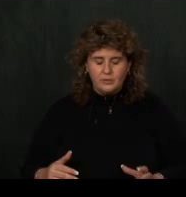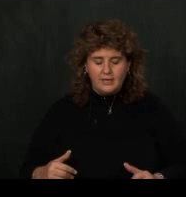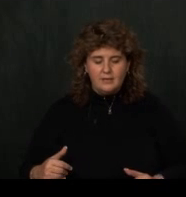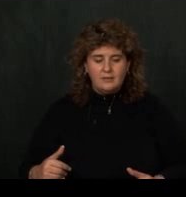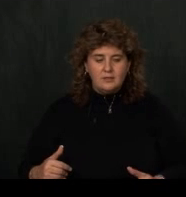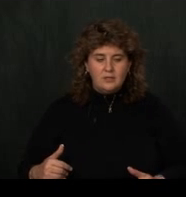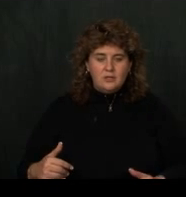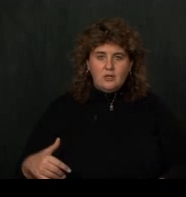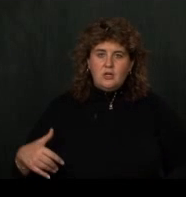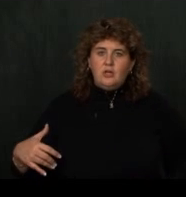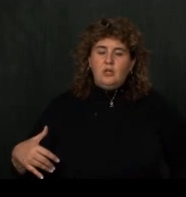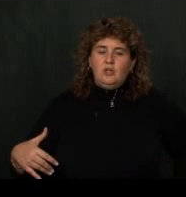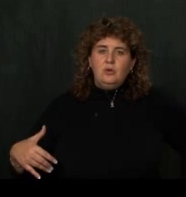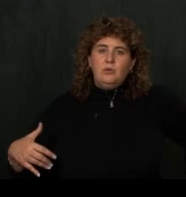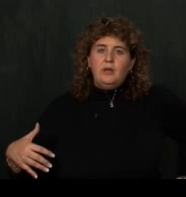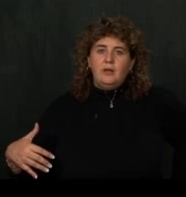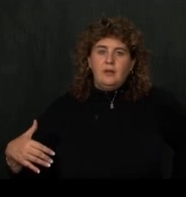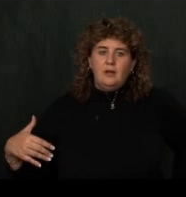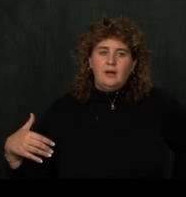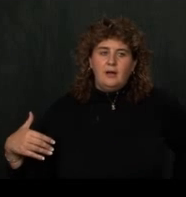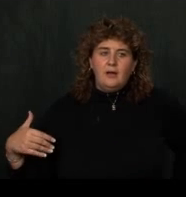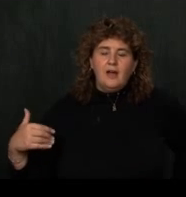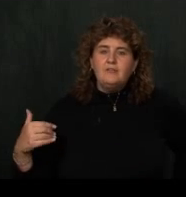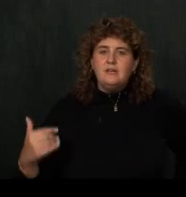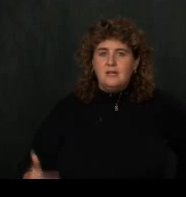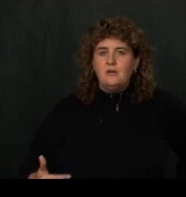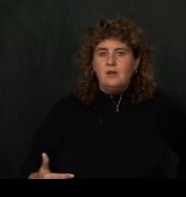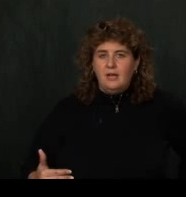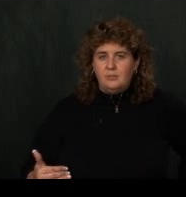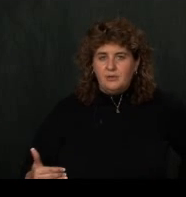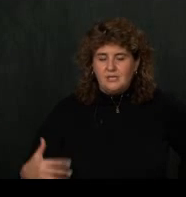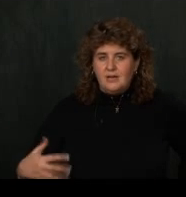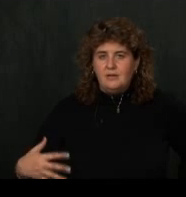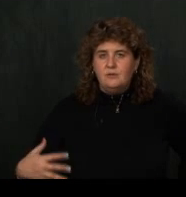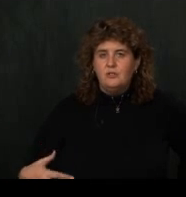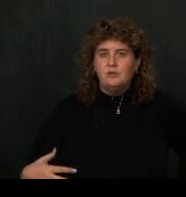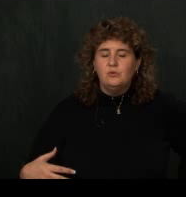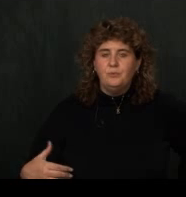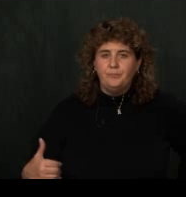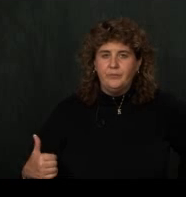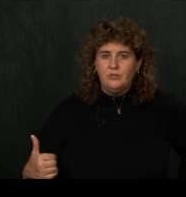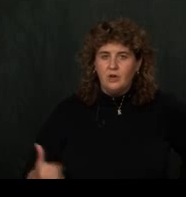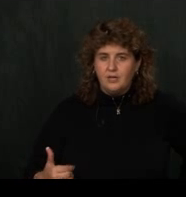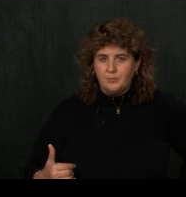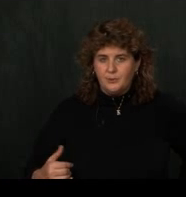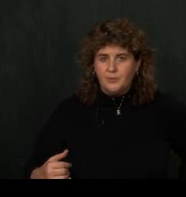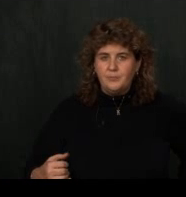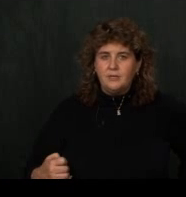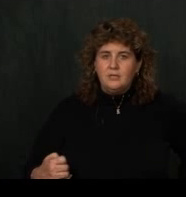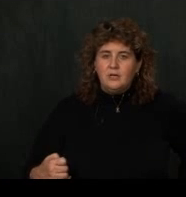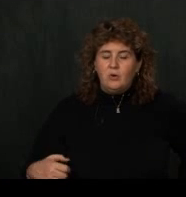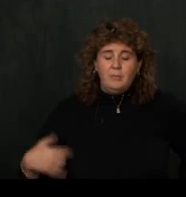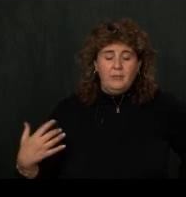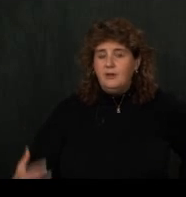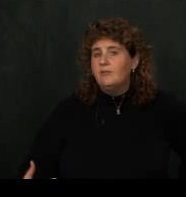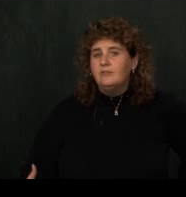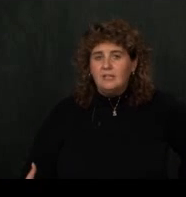okay? You have a neonate presenting to the hospital, or maybe never even left